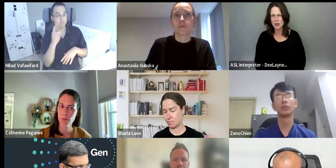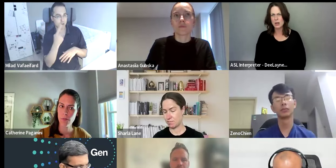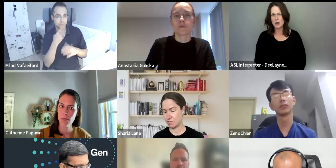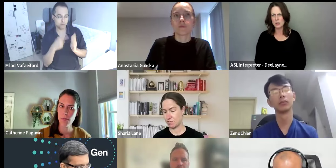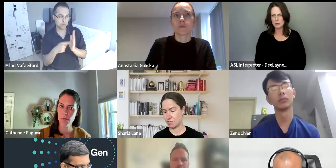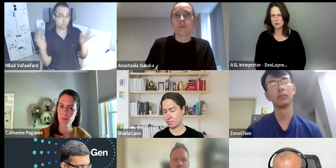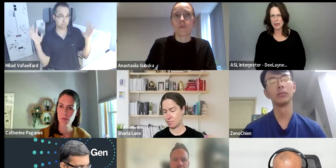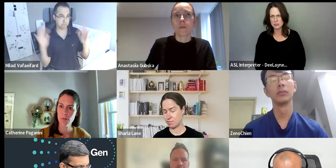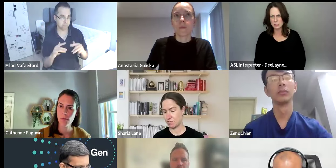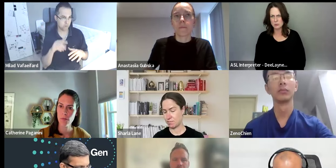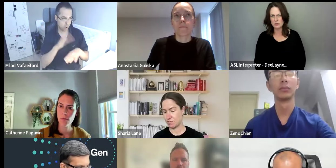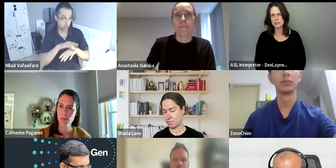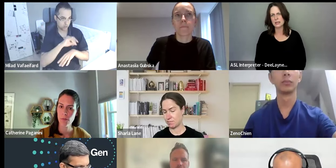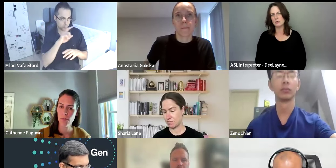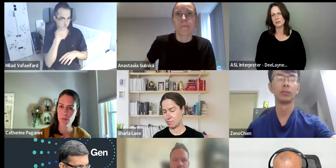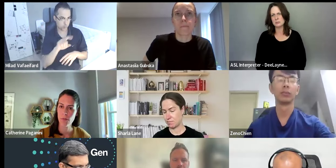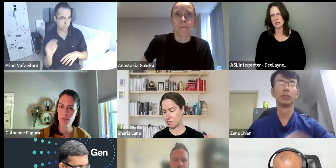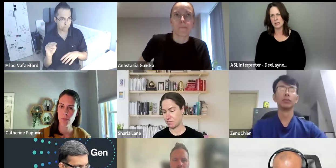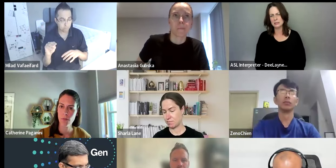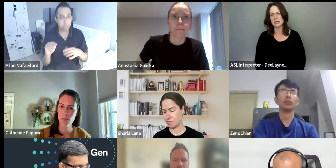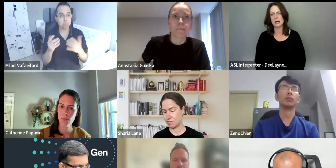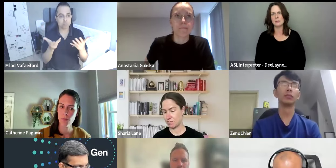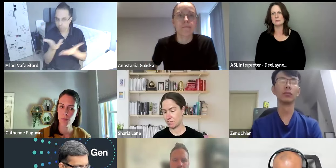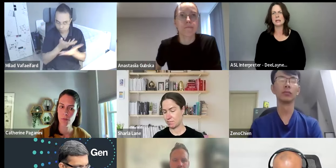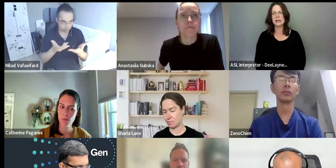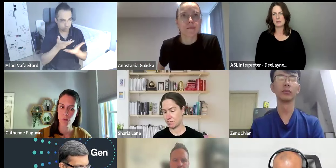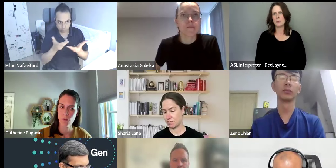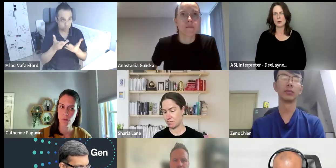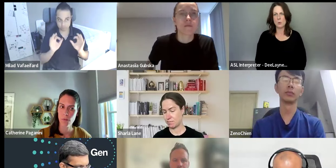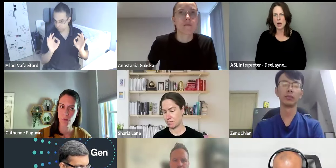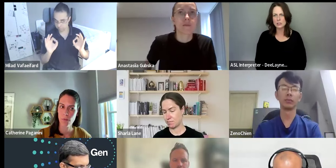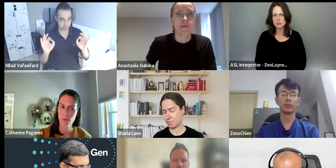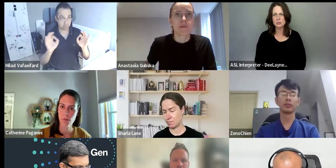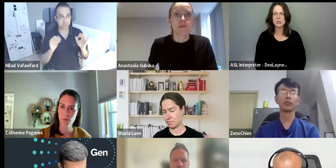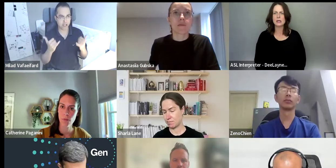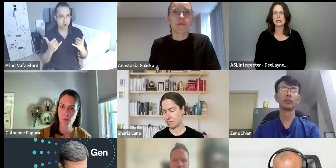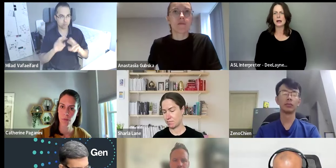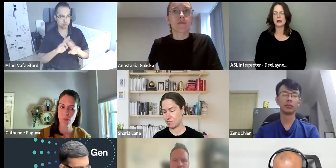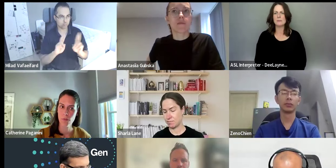time on YouTube and Zoom, for example, for these meetings? If people want to watch,